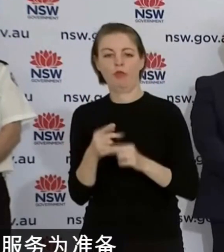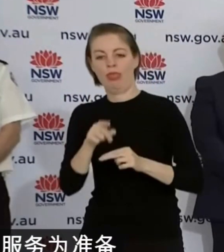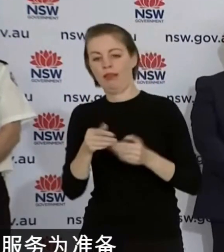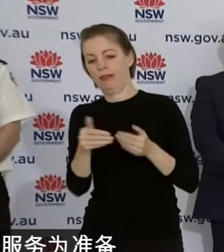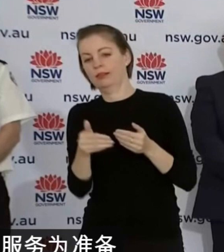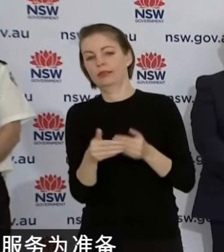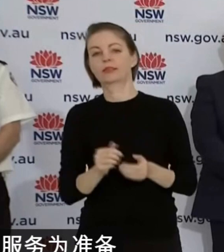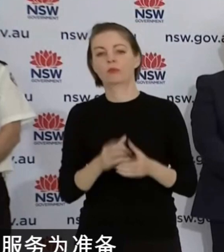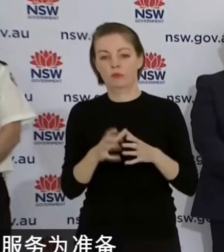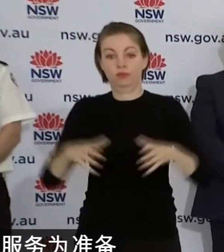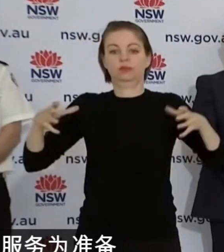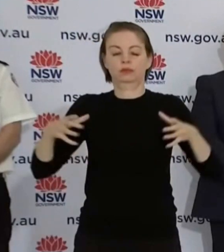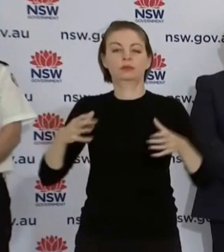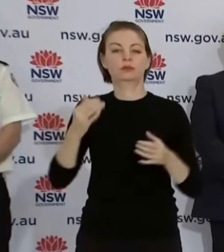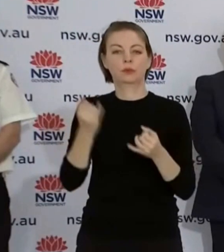that surge.